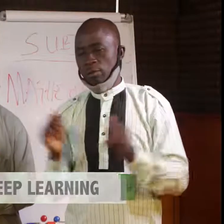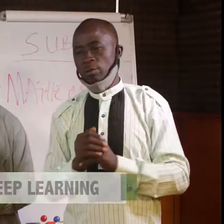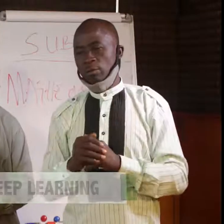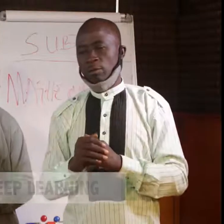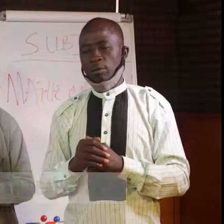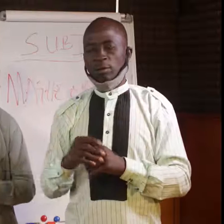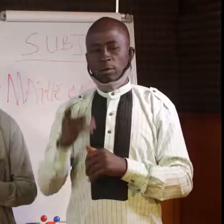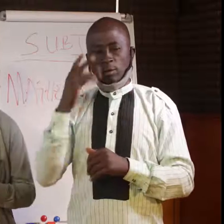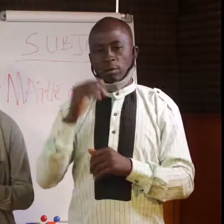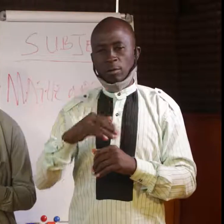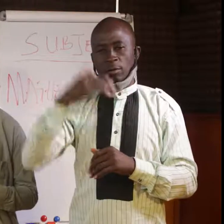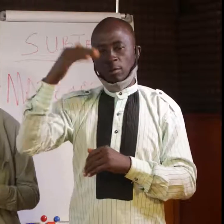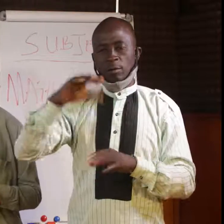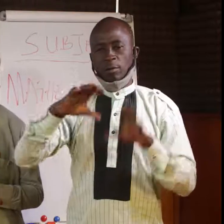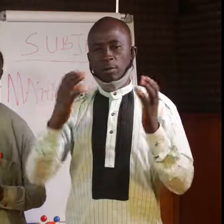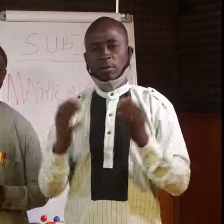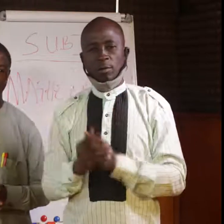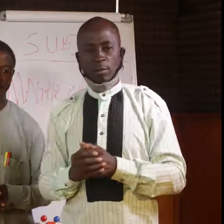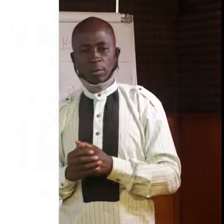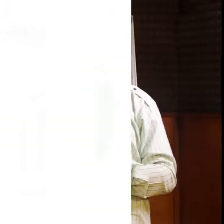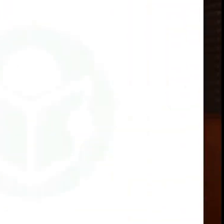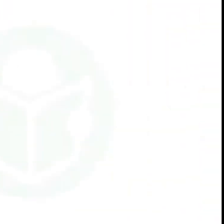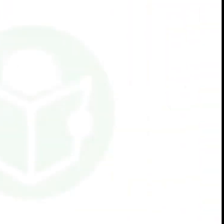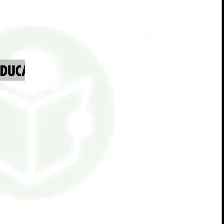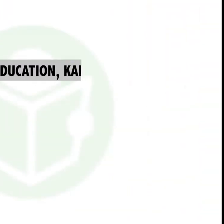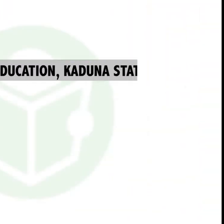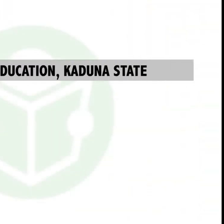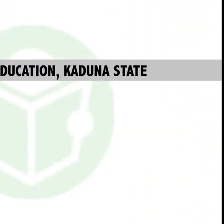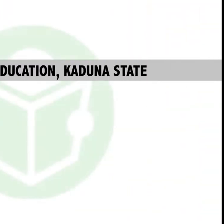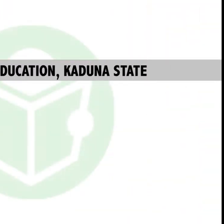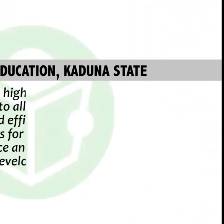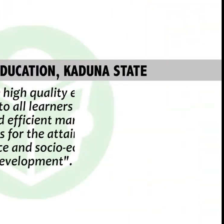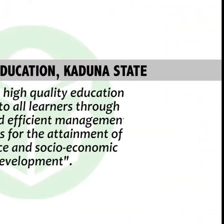learning, and we'll see the next lesson. God bless you.